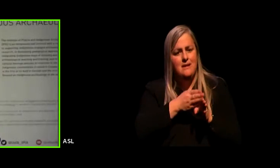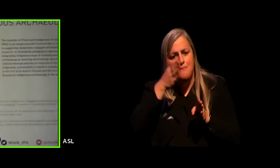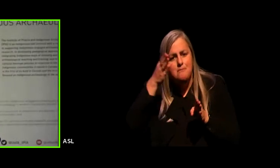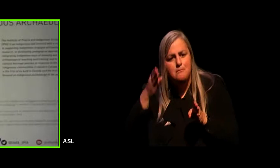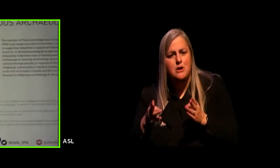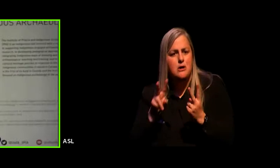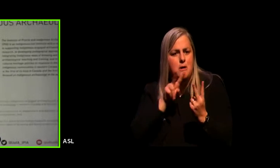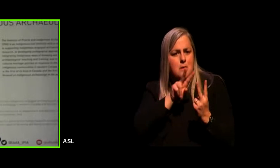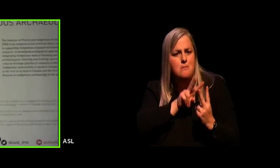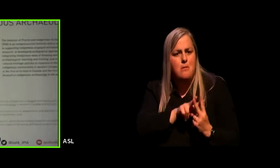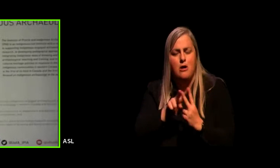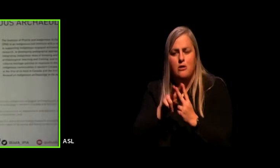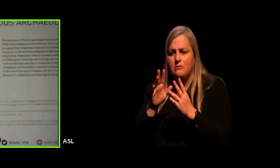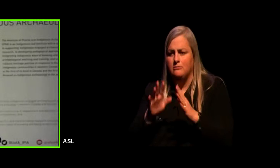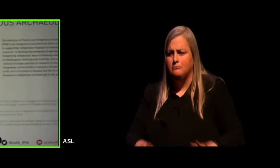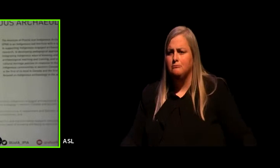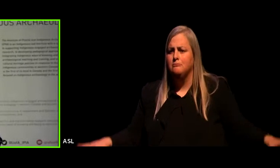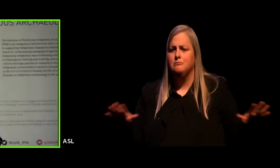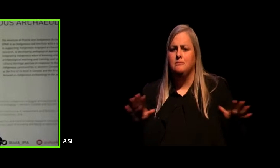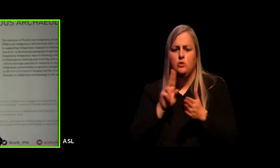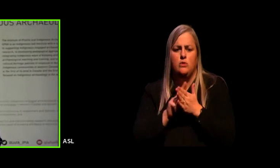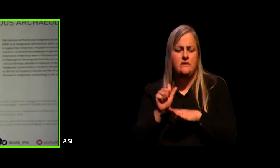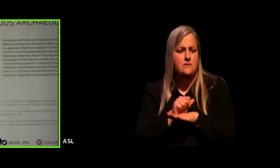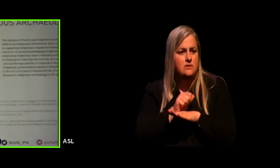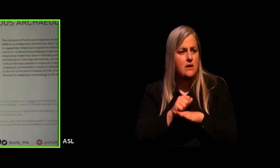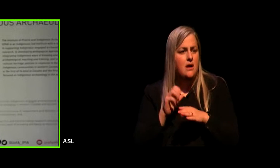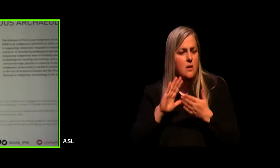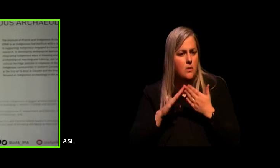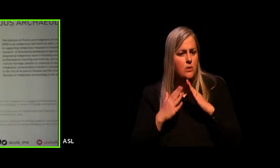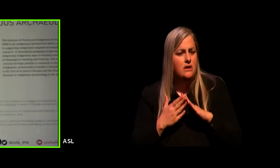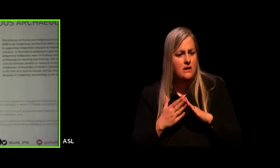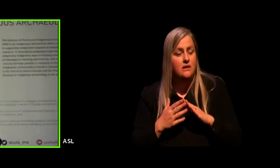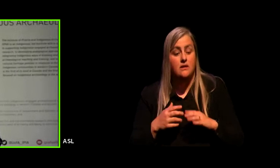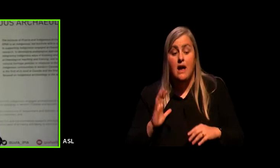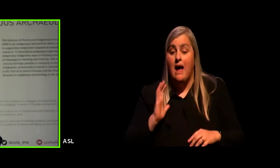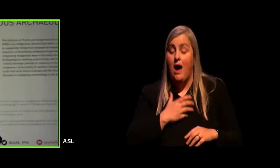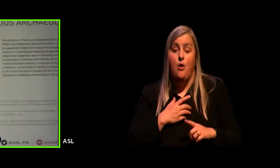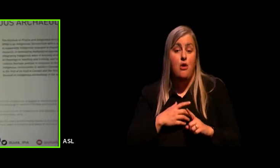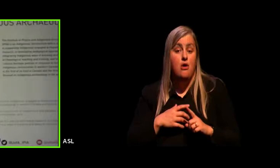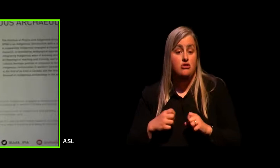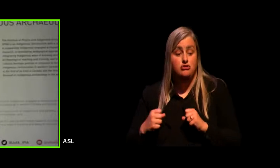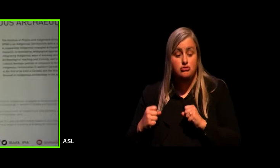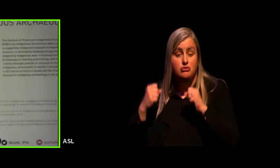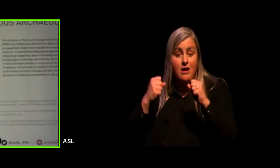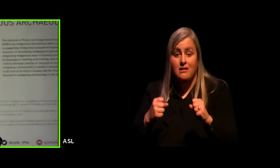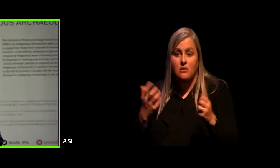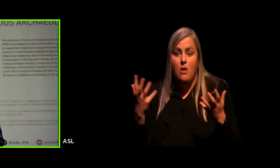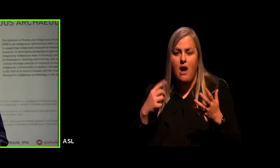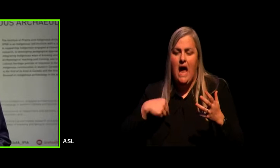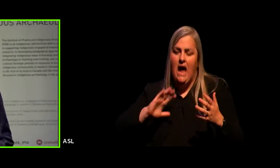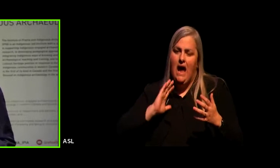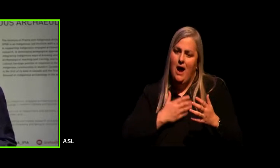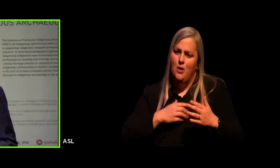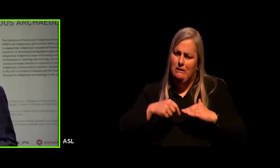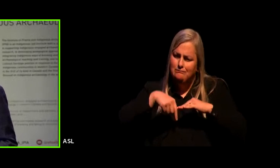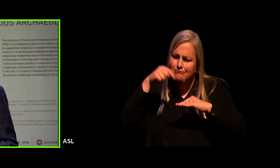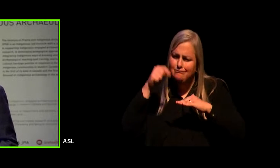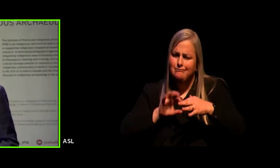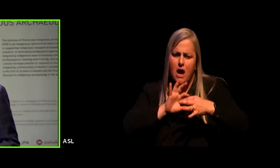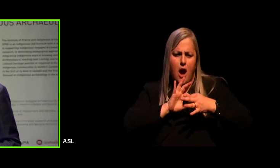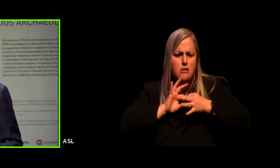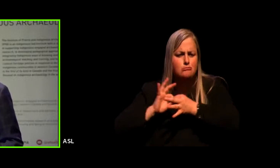wider community. And one of the U of A's great strengths is the deep connection we have throughout the Edmonton region, across Alberta